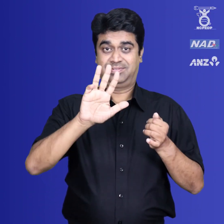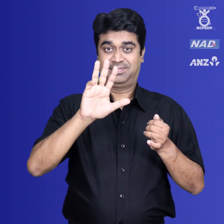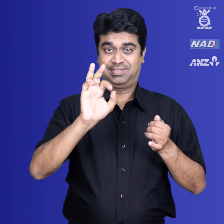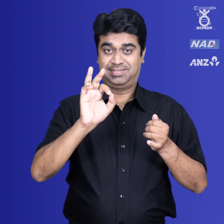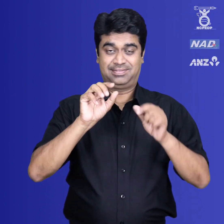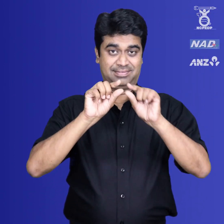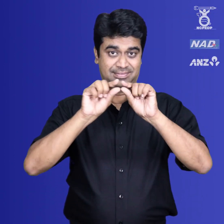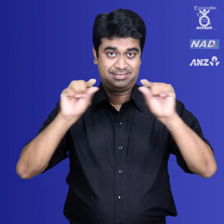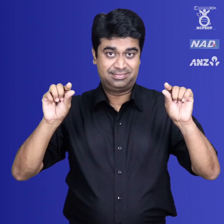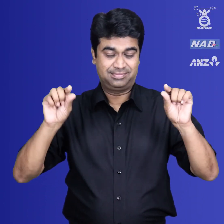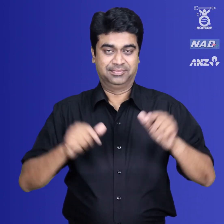90.